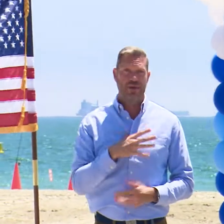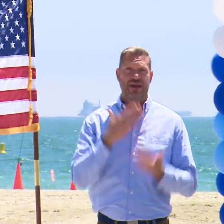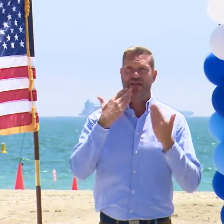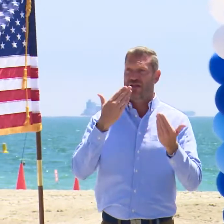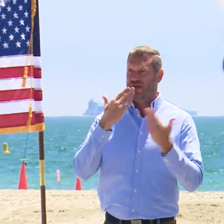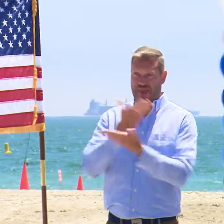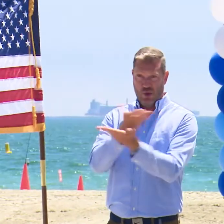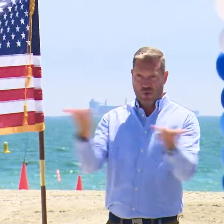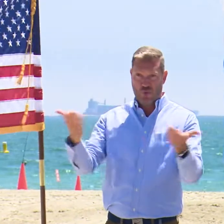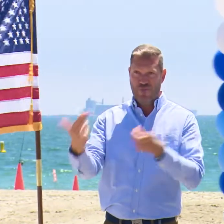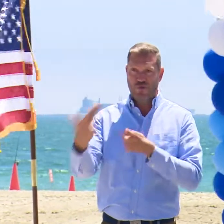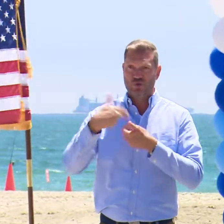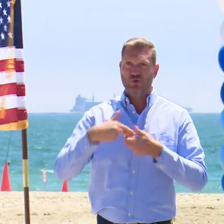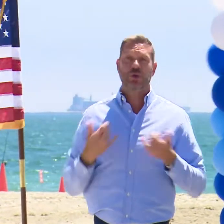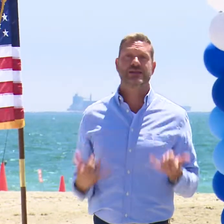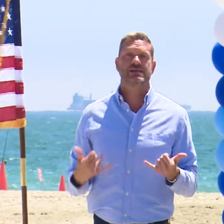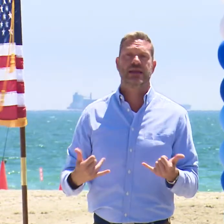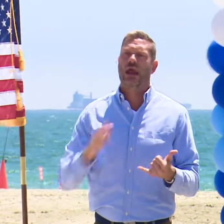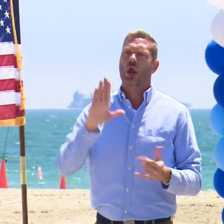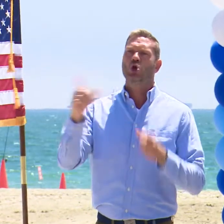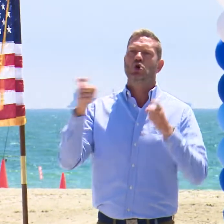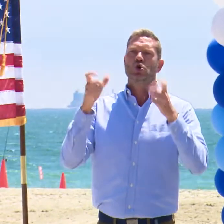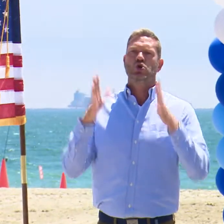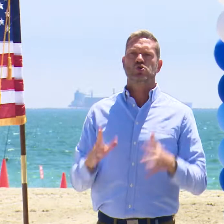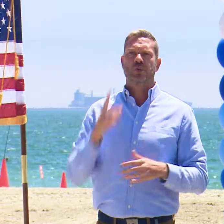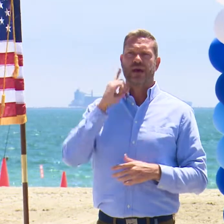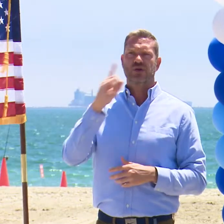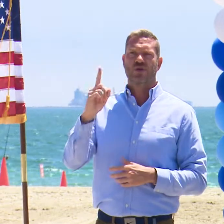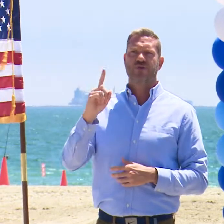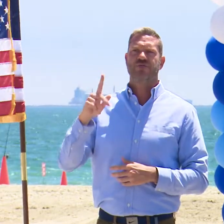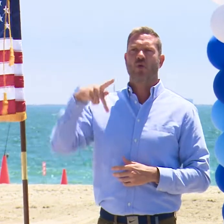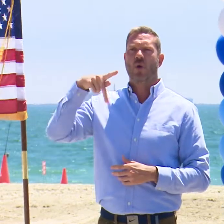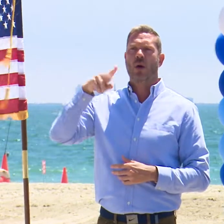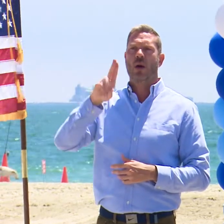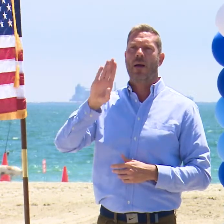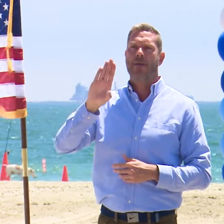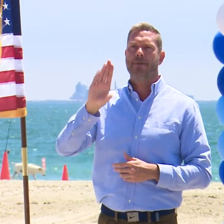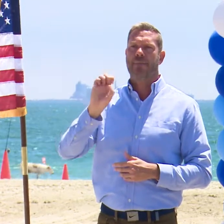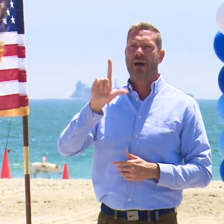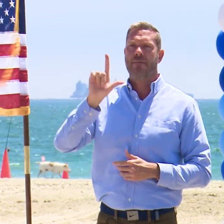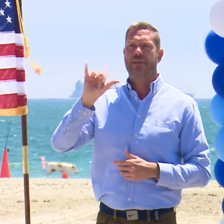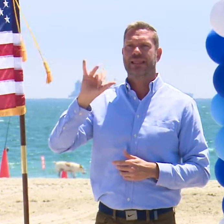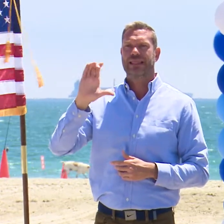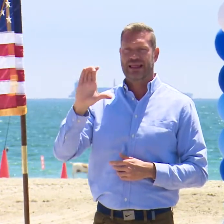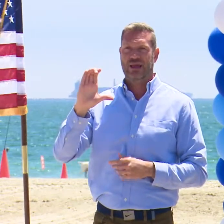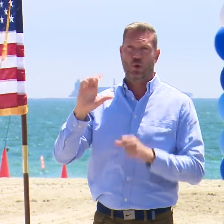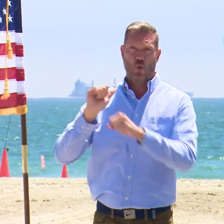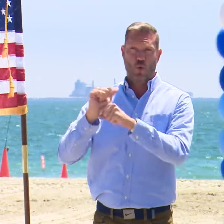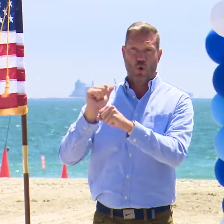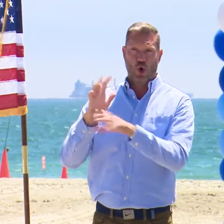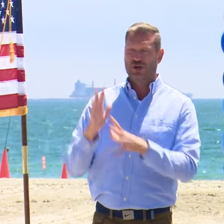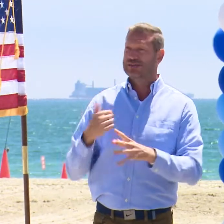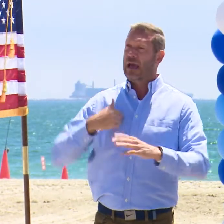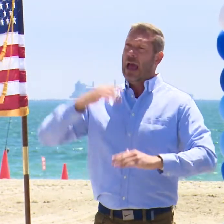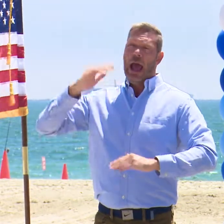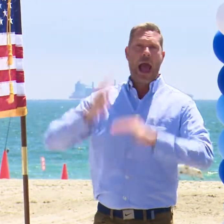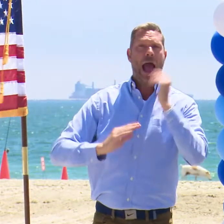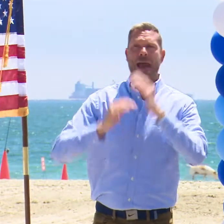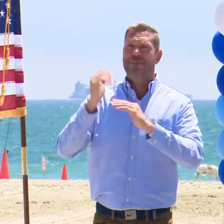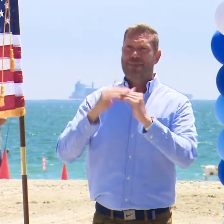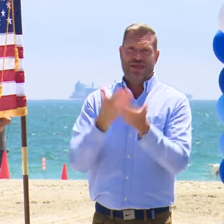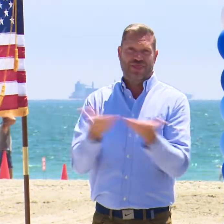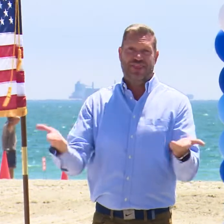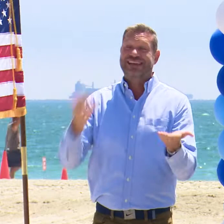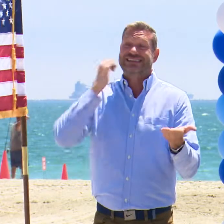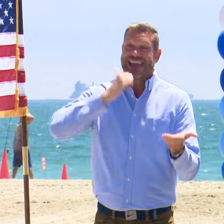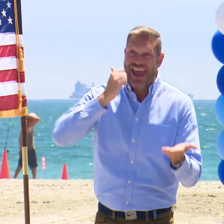joining us. As your Director of Public Works, I get to build things all day, every day